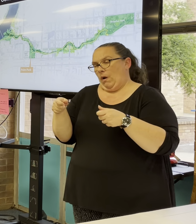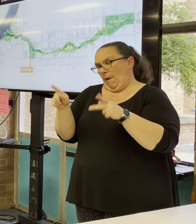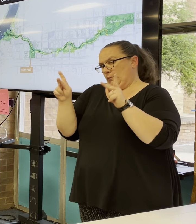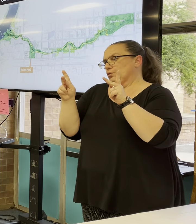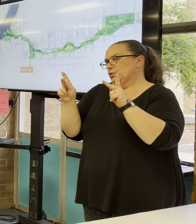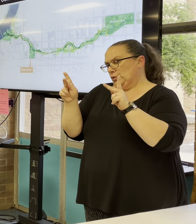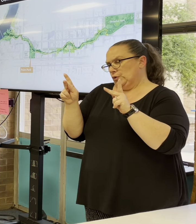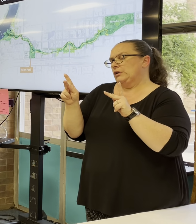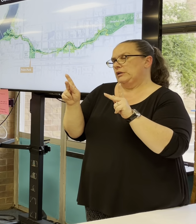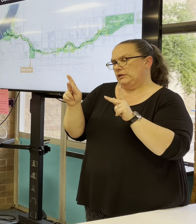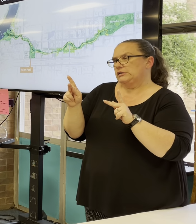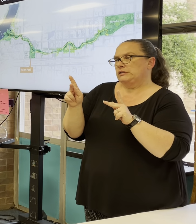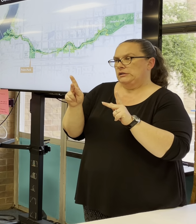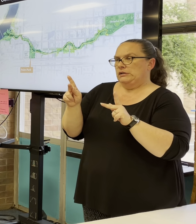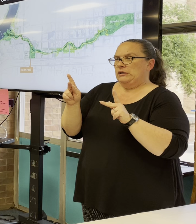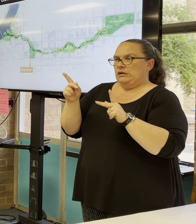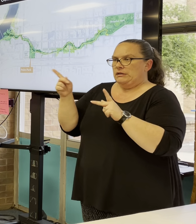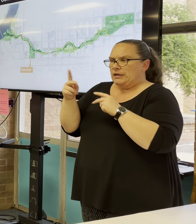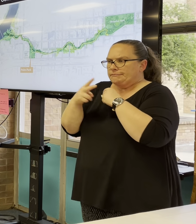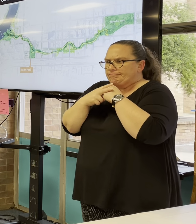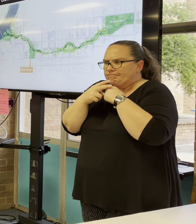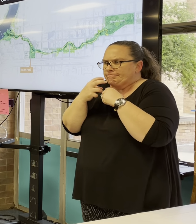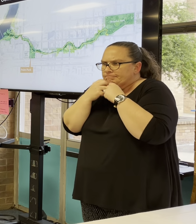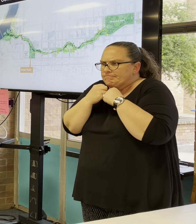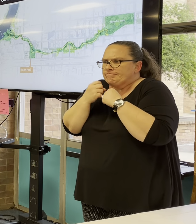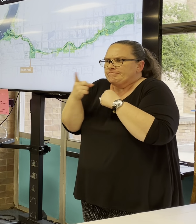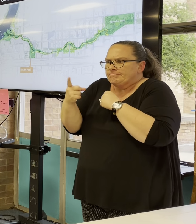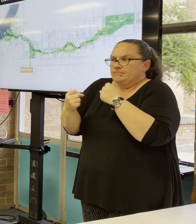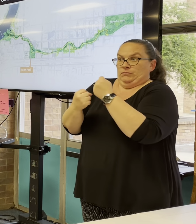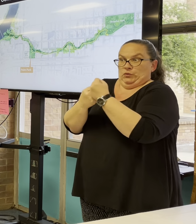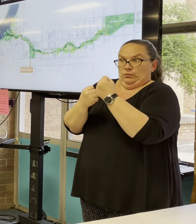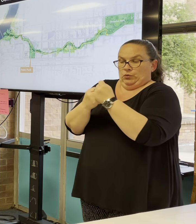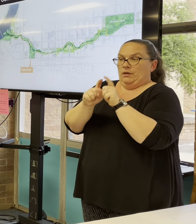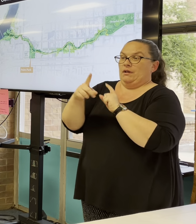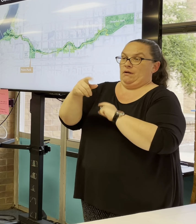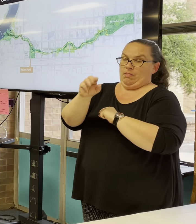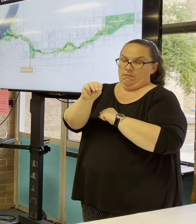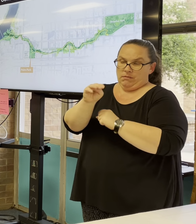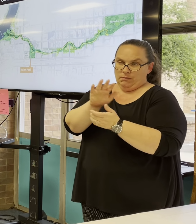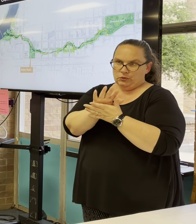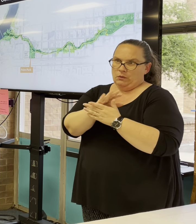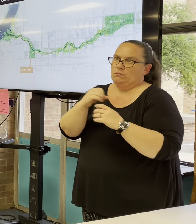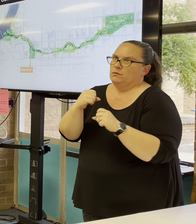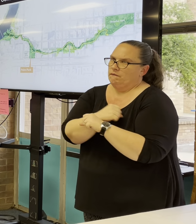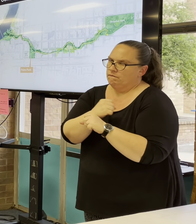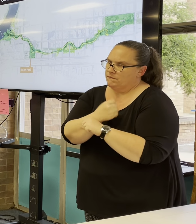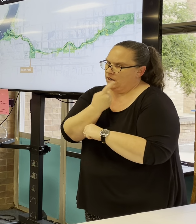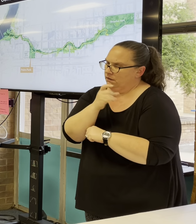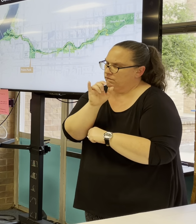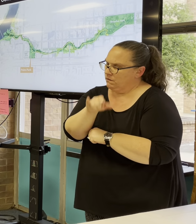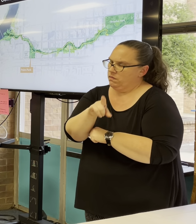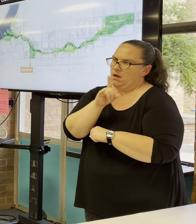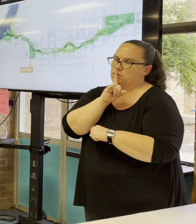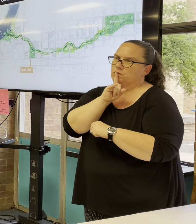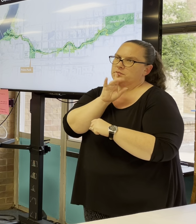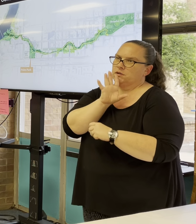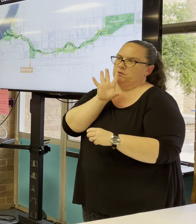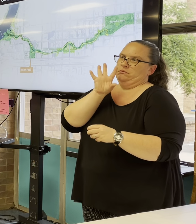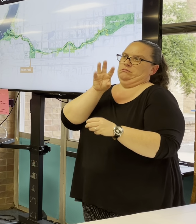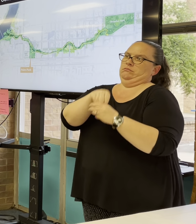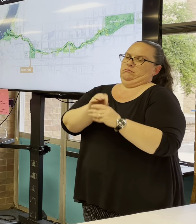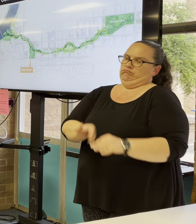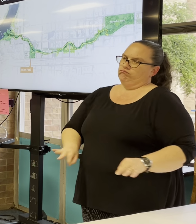opportunities that the Conservancy has been really important in supporting, like the Palm School, fighting for that to get to be an important